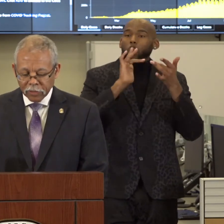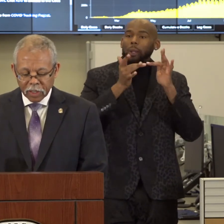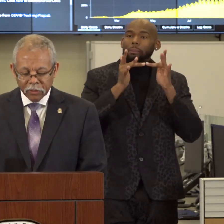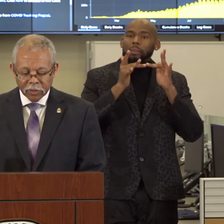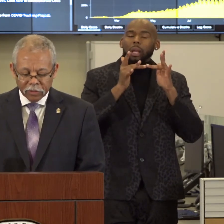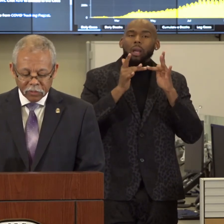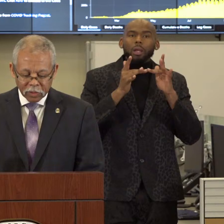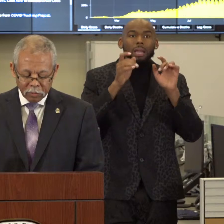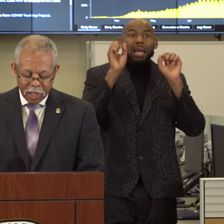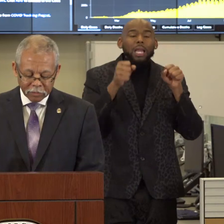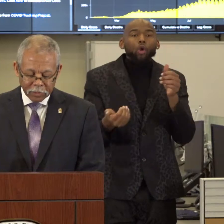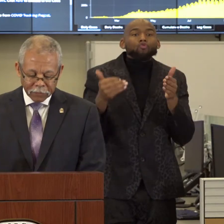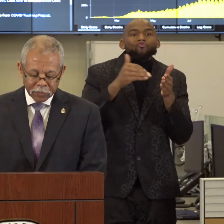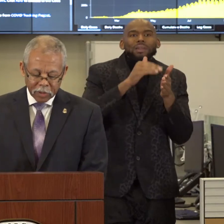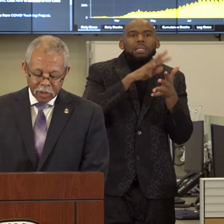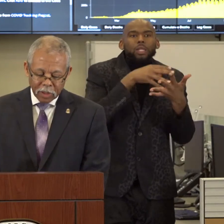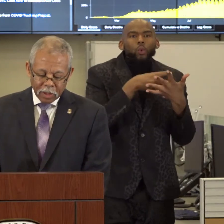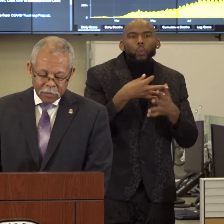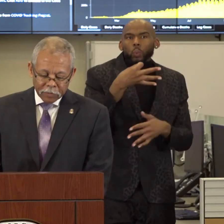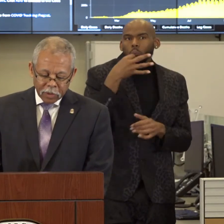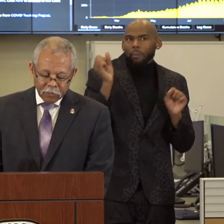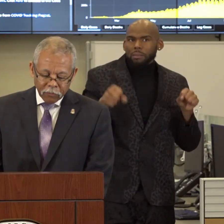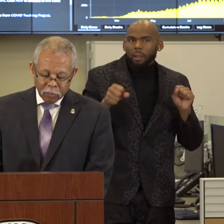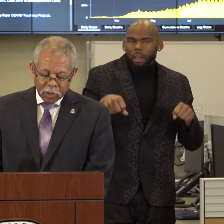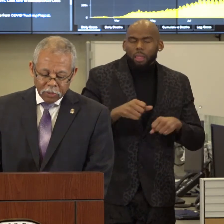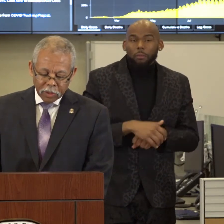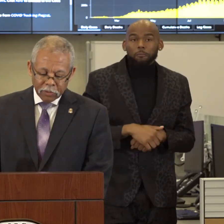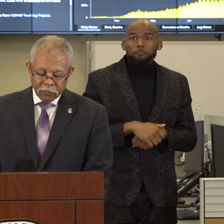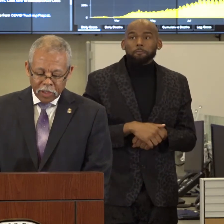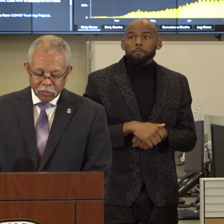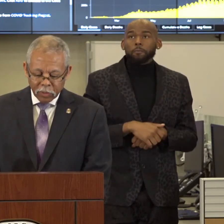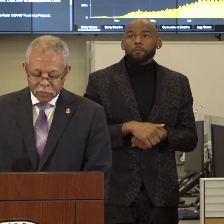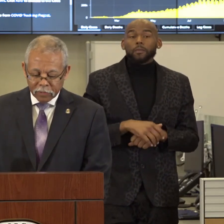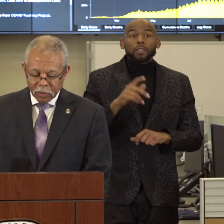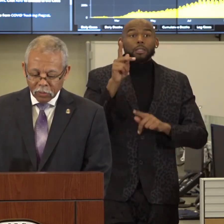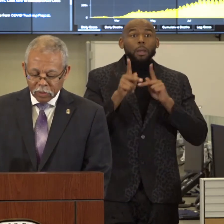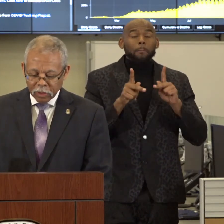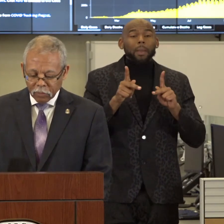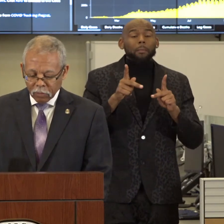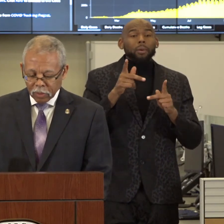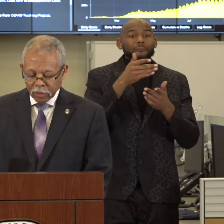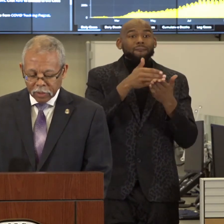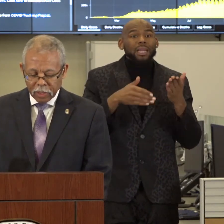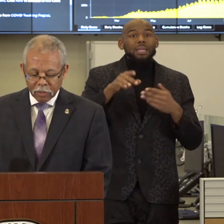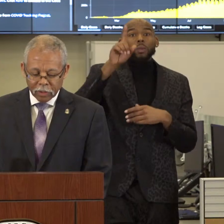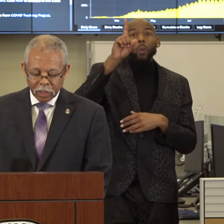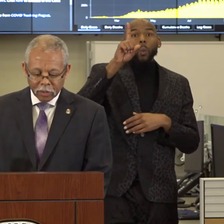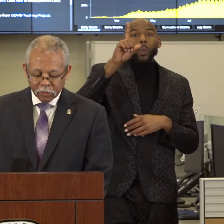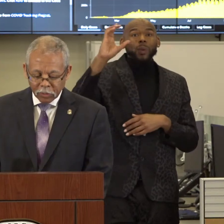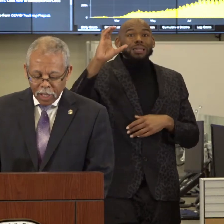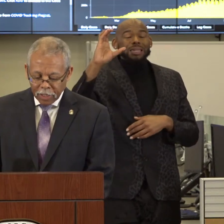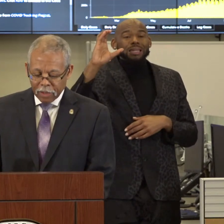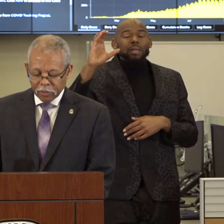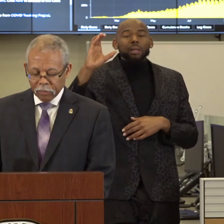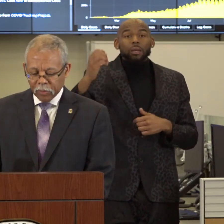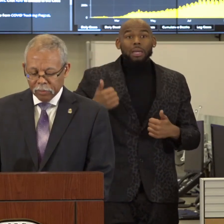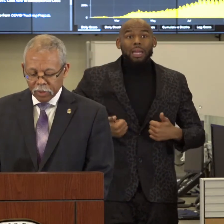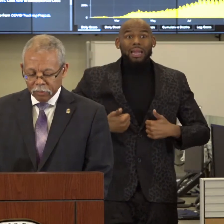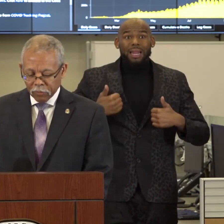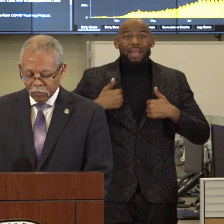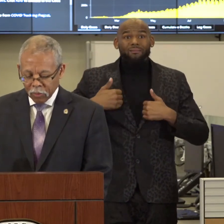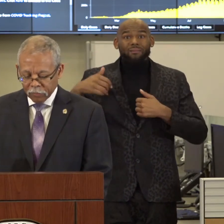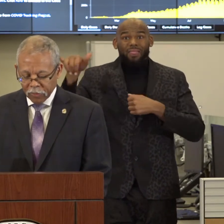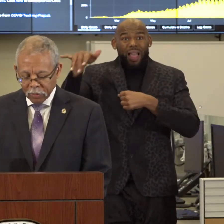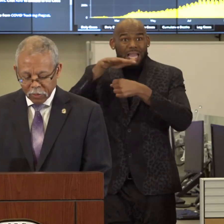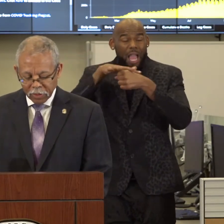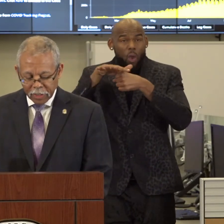be rescheduled as soon as possible. For people in Phase 1C who live or work in the county and do not have an